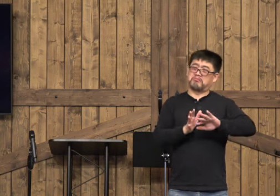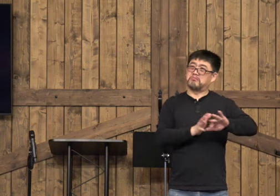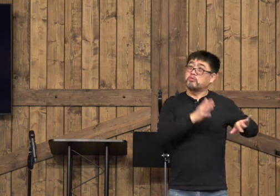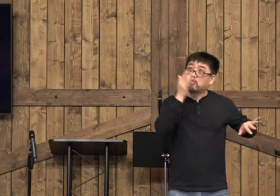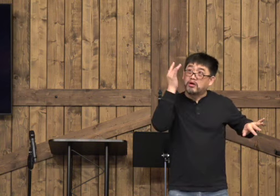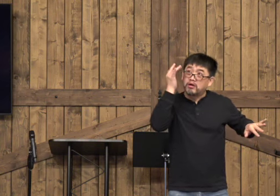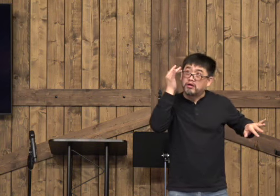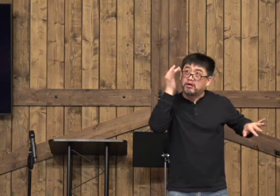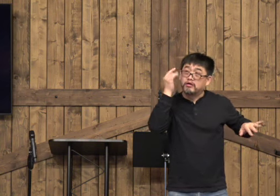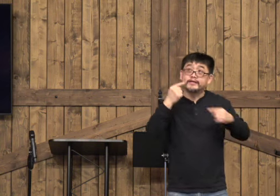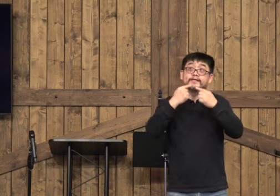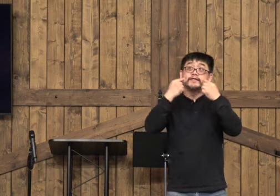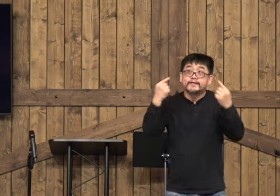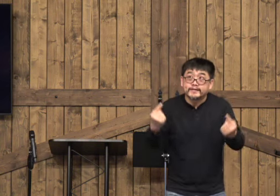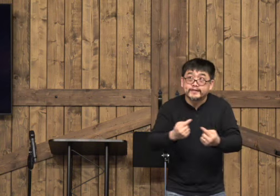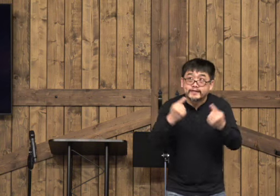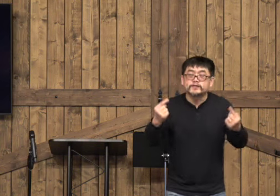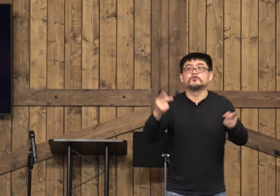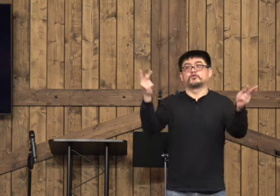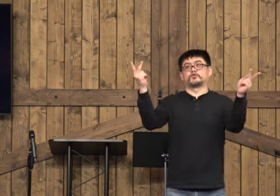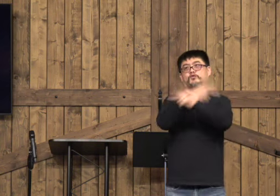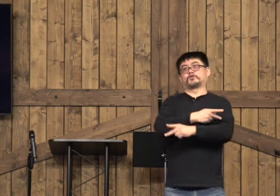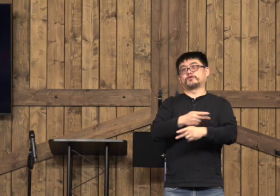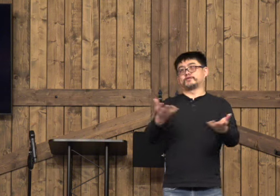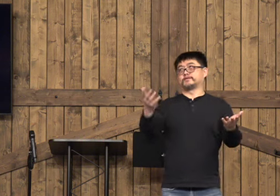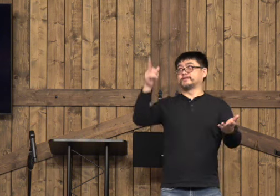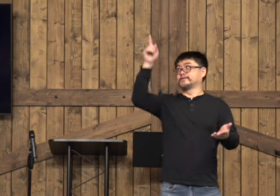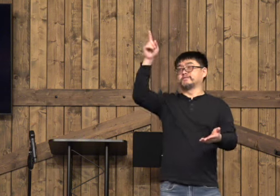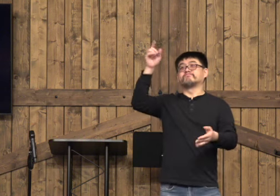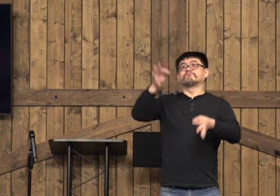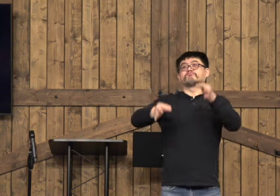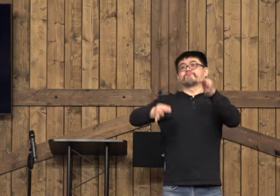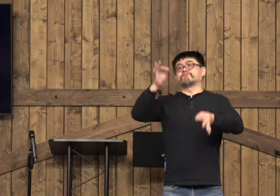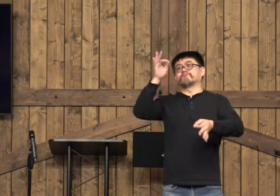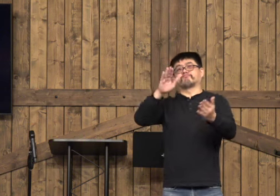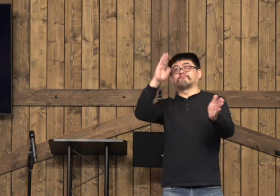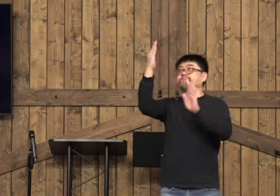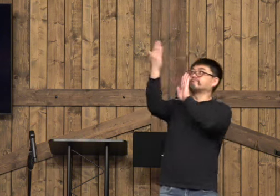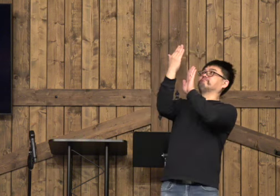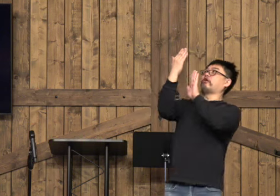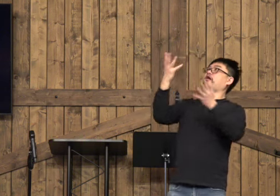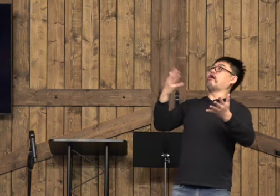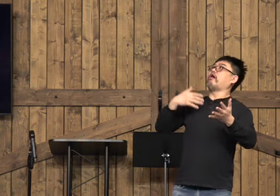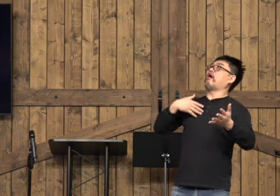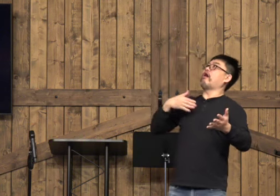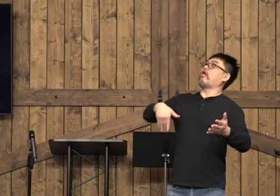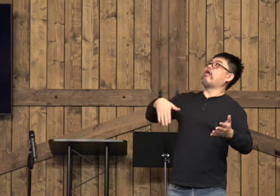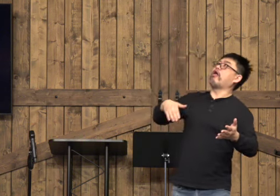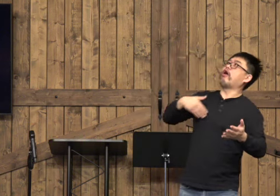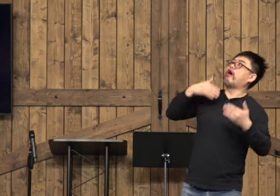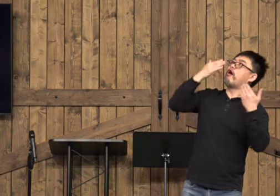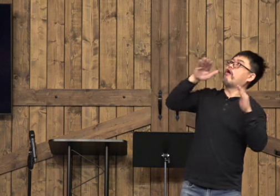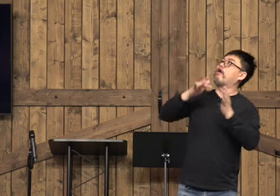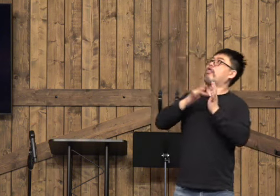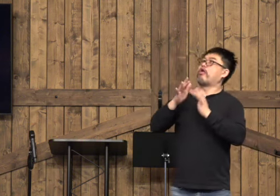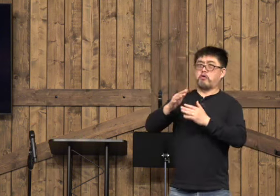or we don't want to be downcast and we can make things worse and if we face you